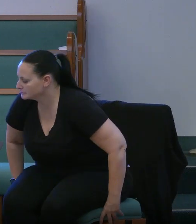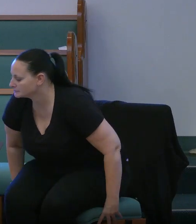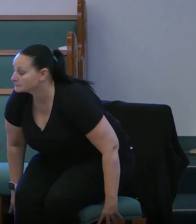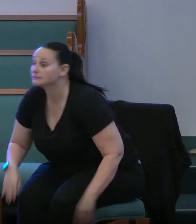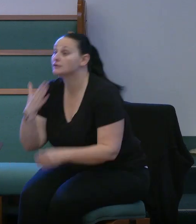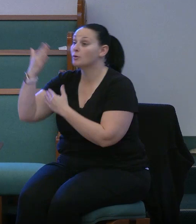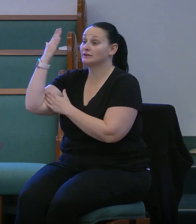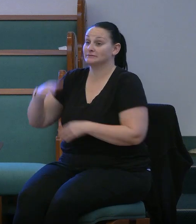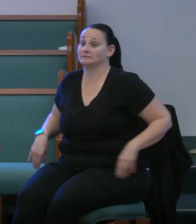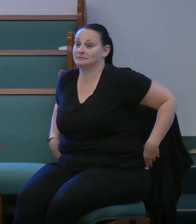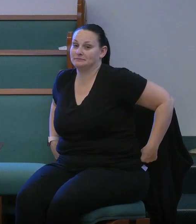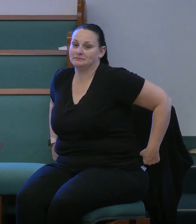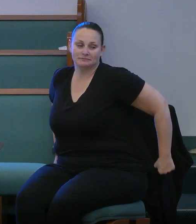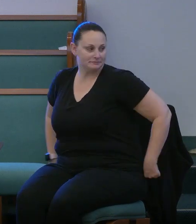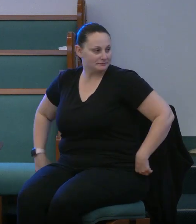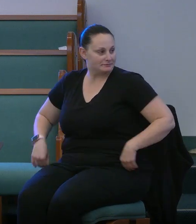Good morning.